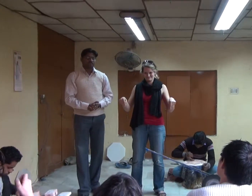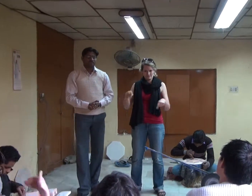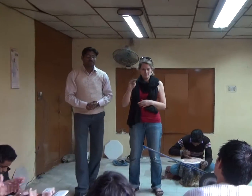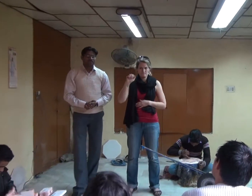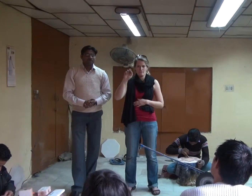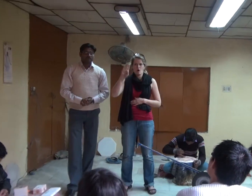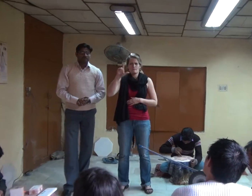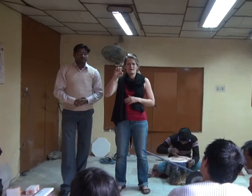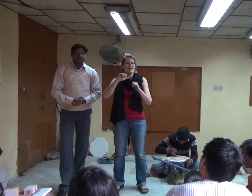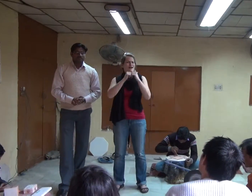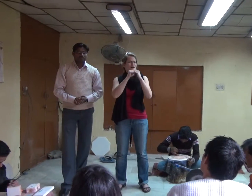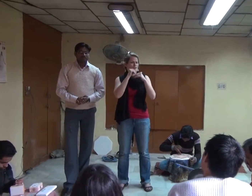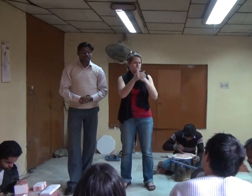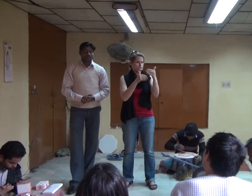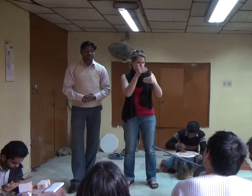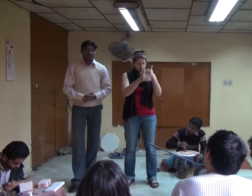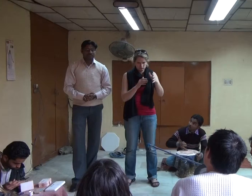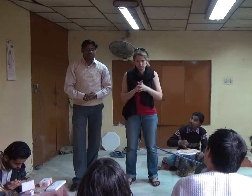bookmaking.